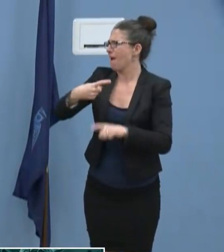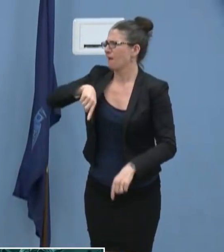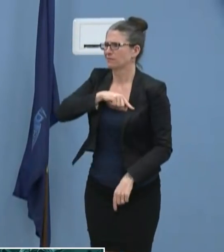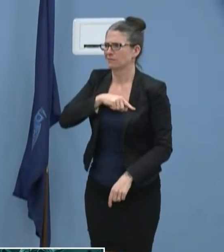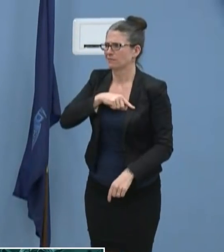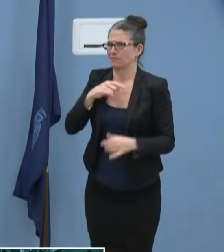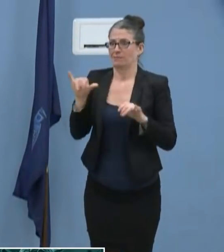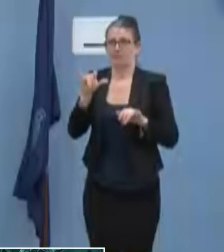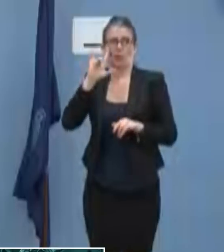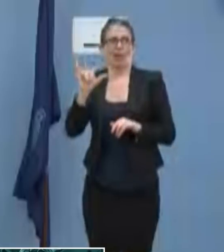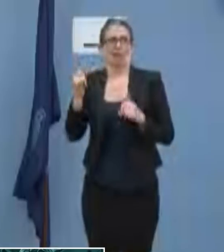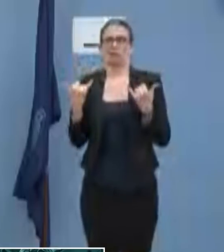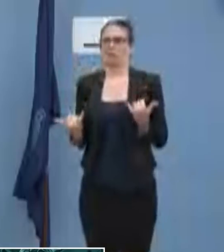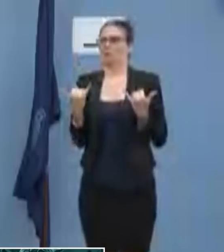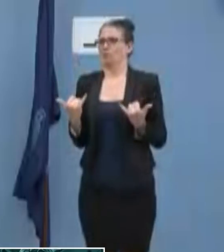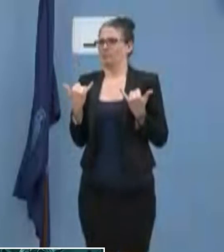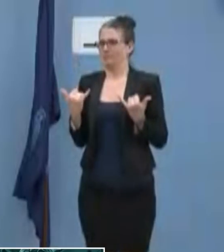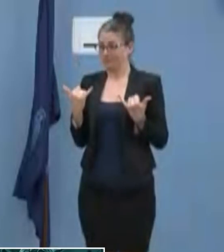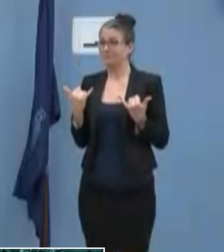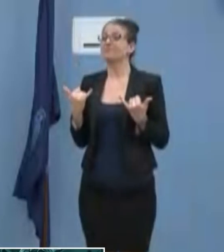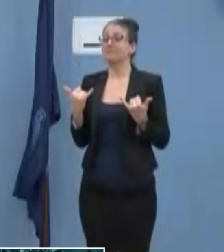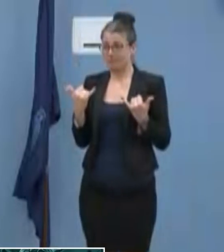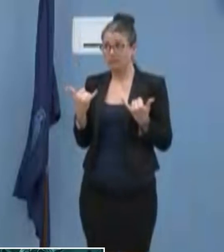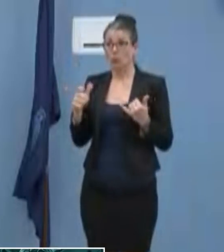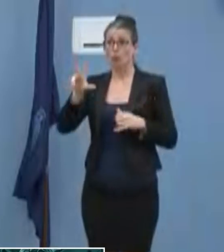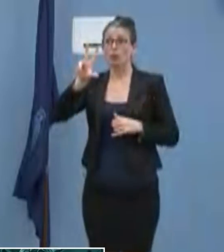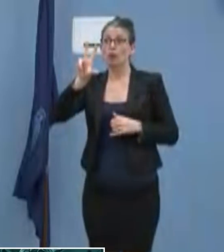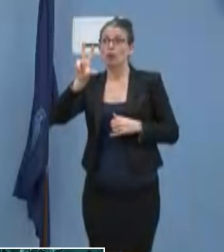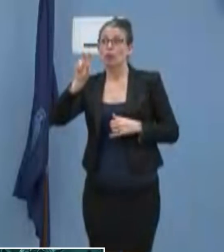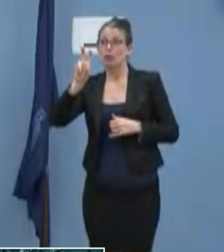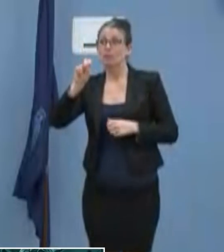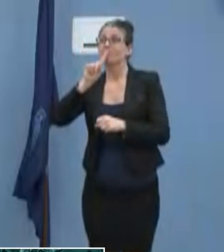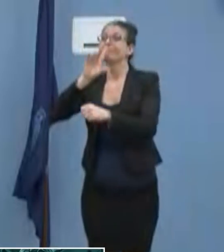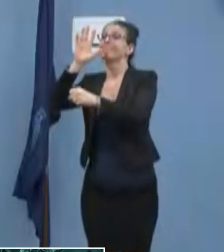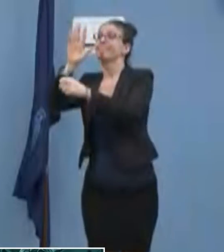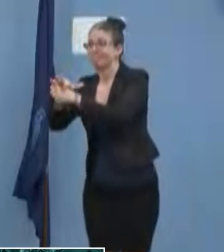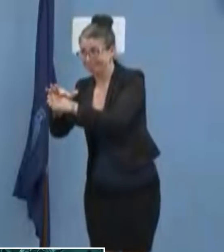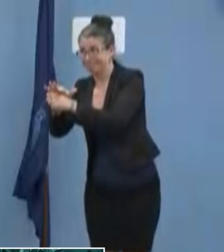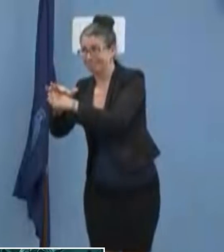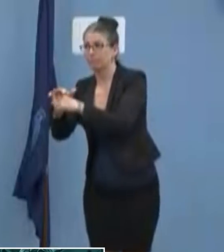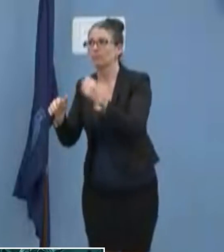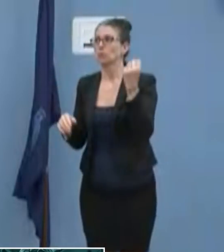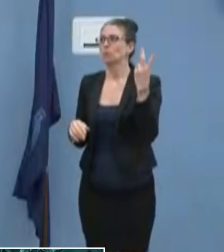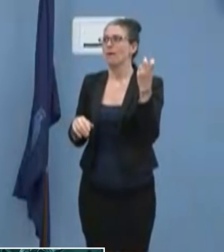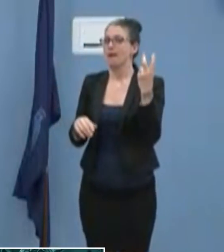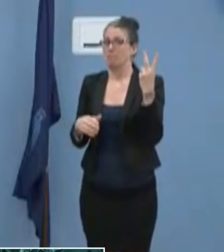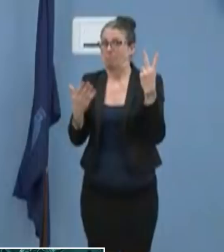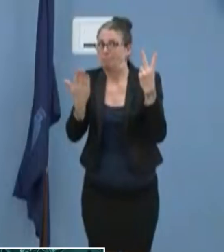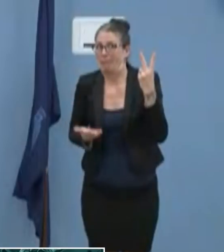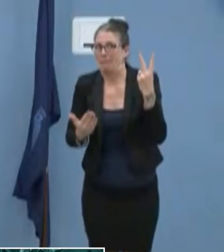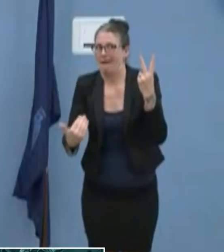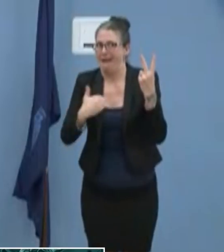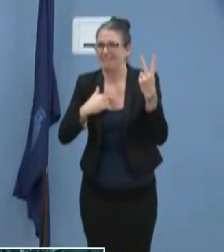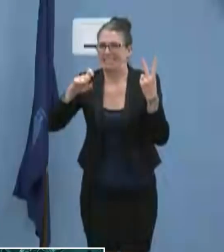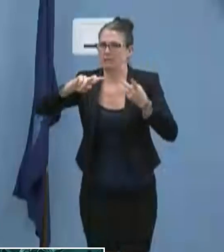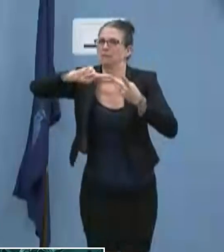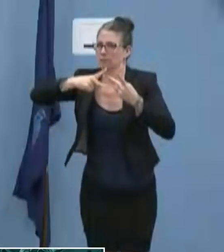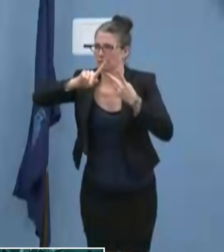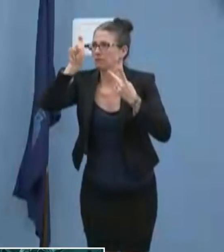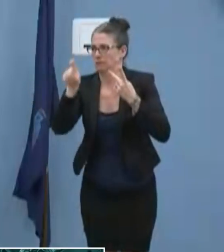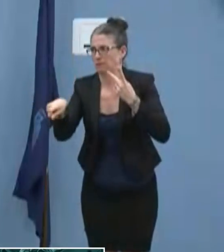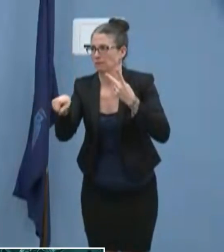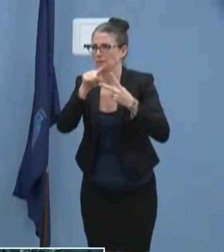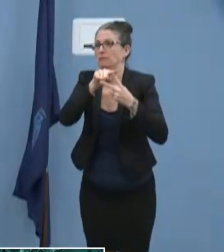12 presumptive positive cases of COVID-19. And we also have the first individual who has fully recovered